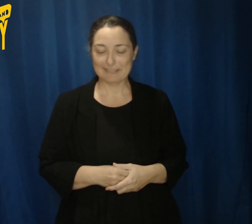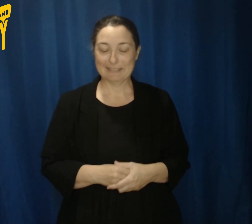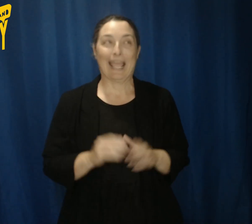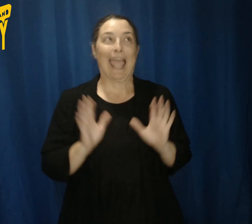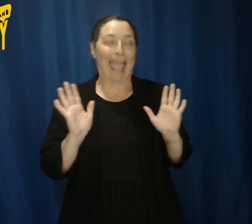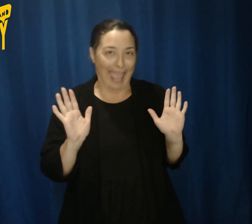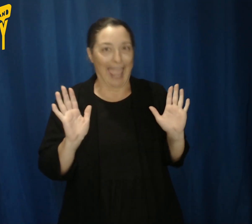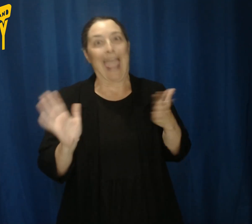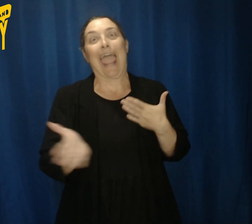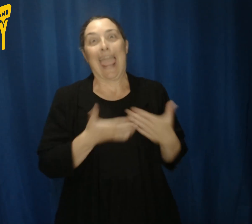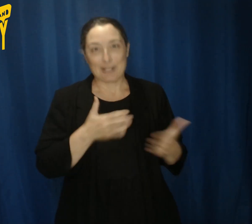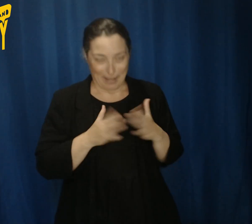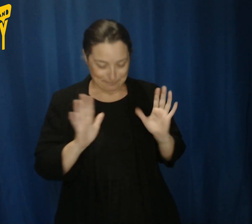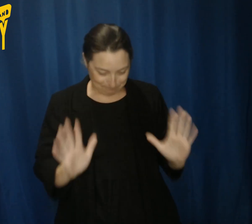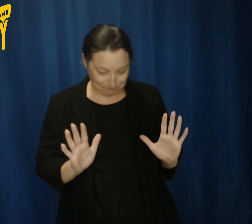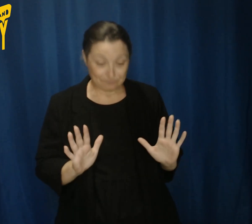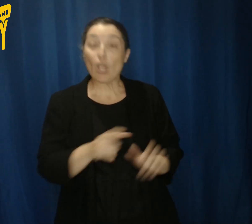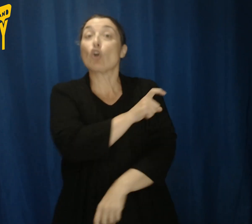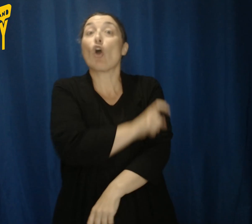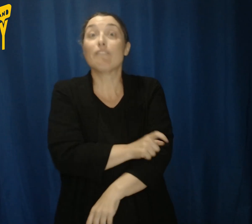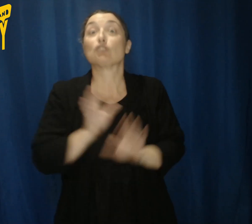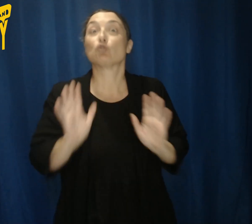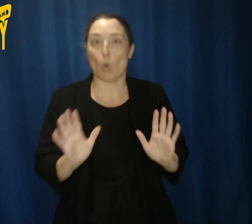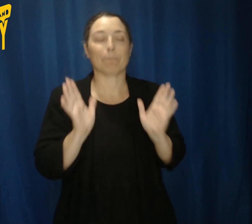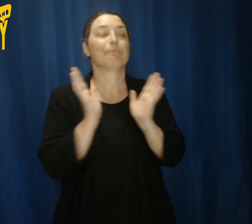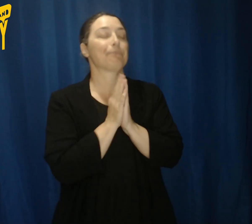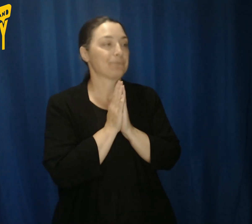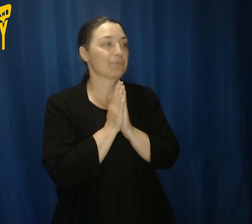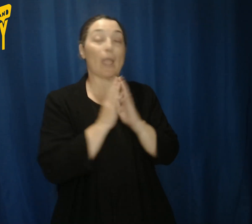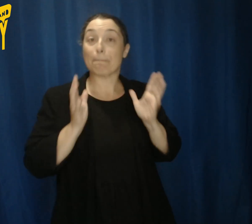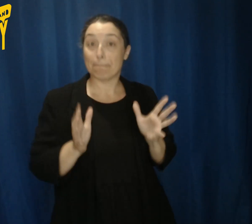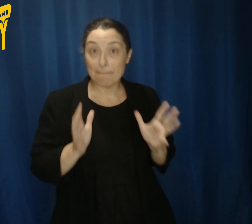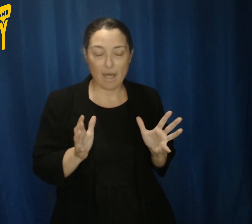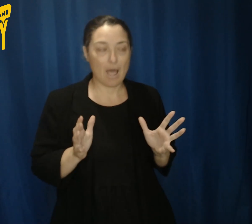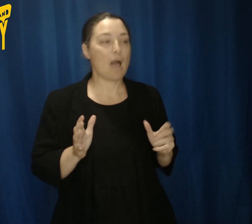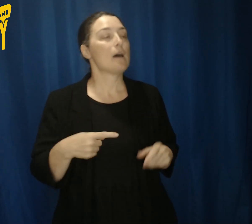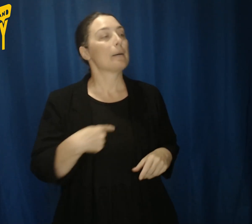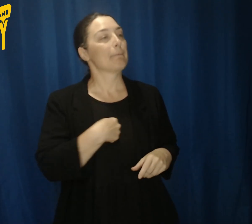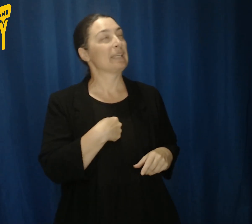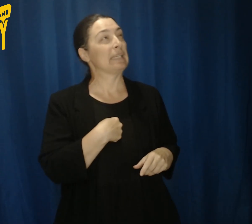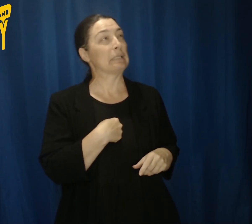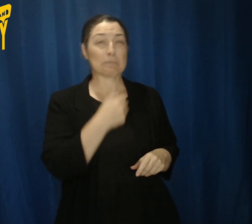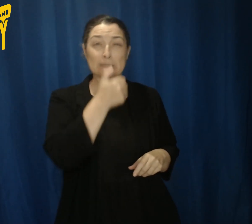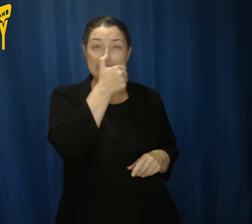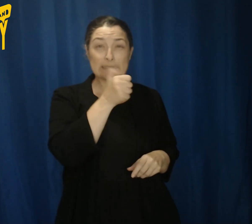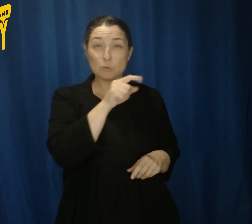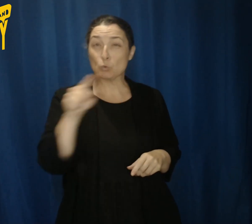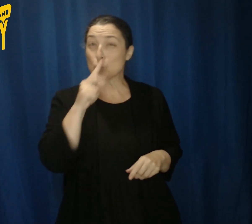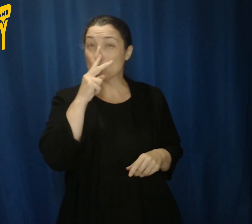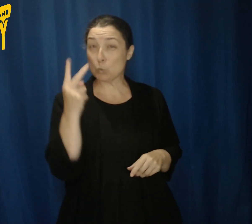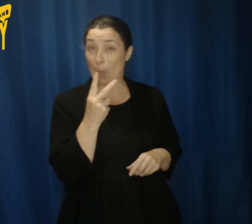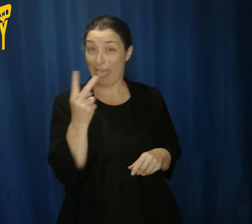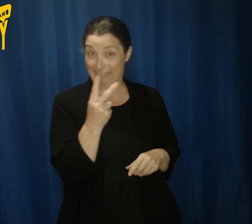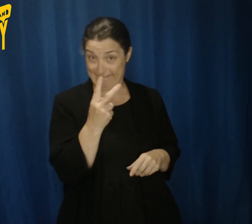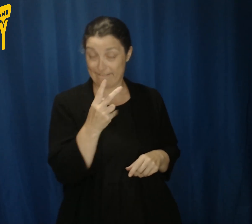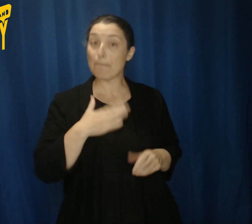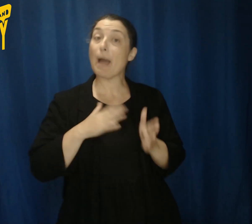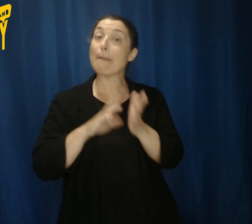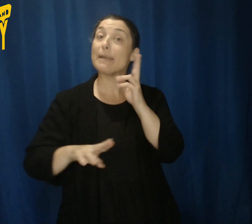anyway, back to confidence. Right. So oddly, between the ages of 6 and 12, my parents were told that I would get a